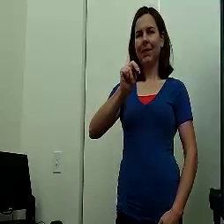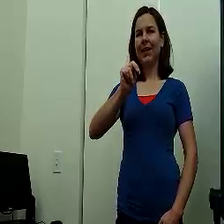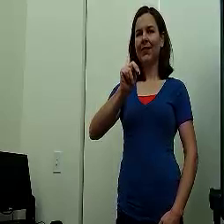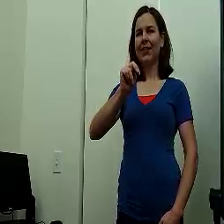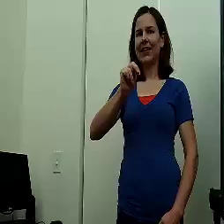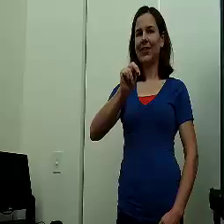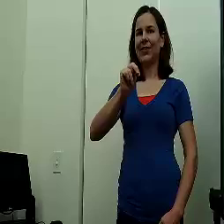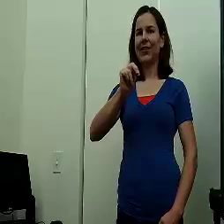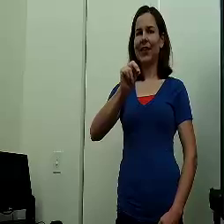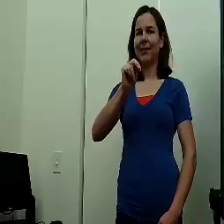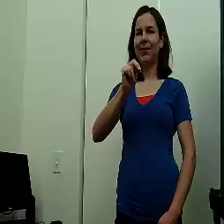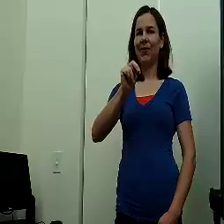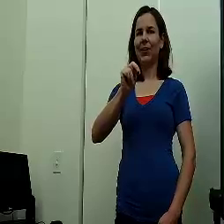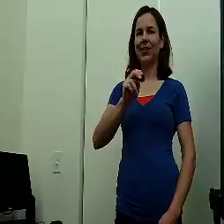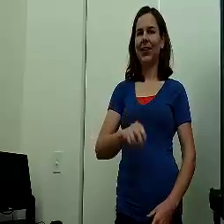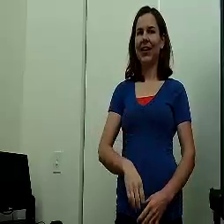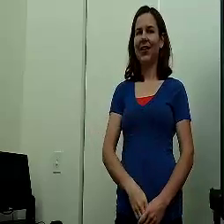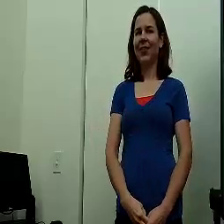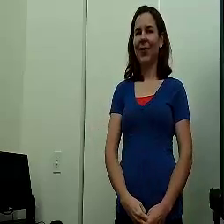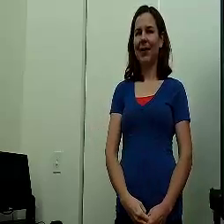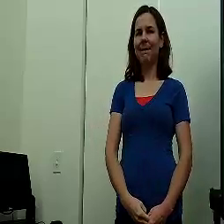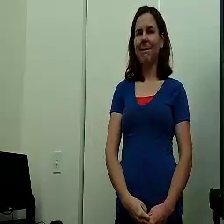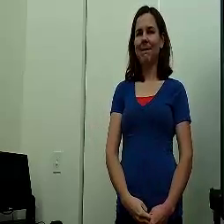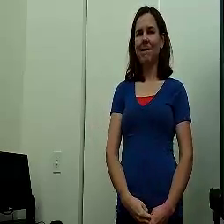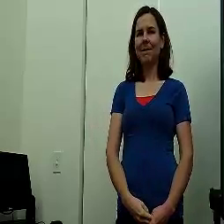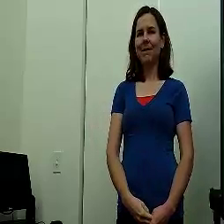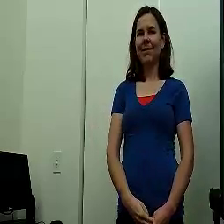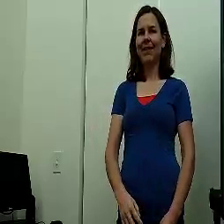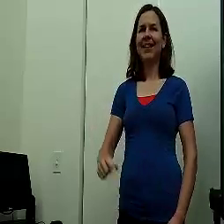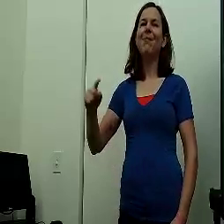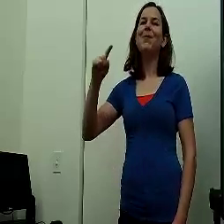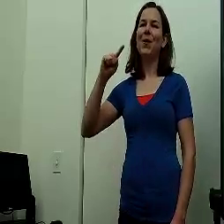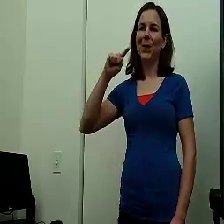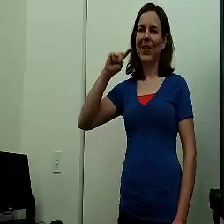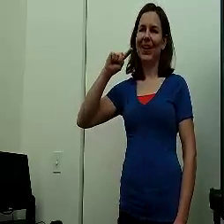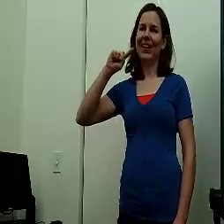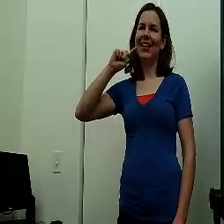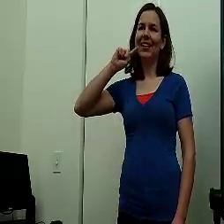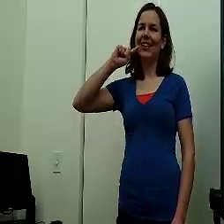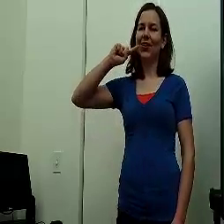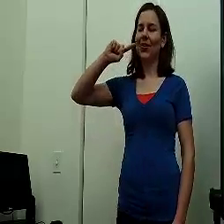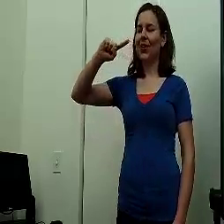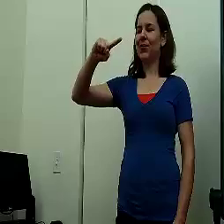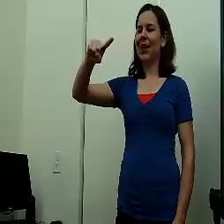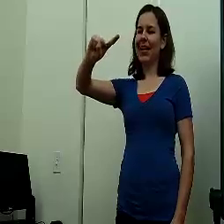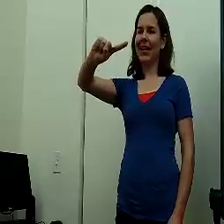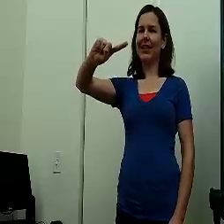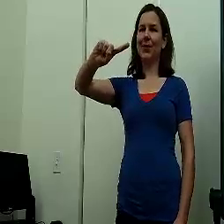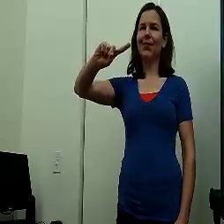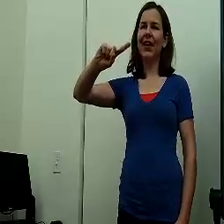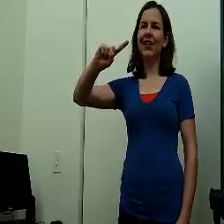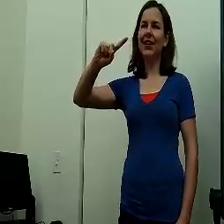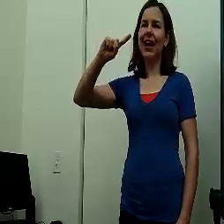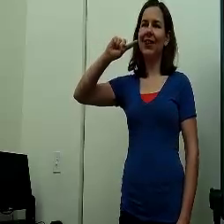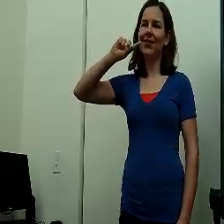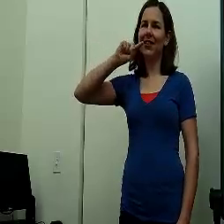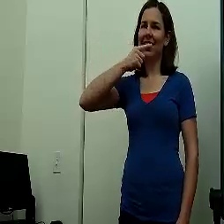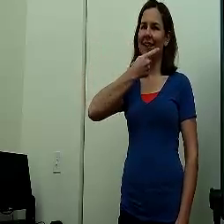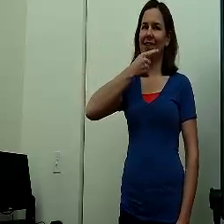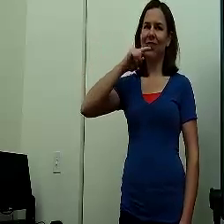I think I've seen you do this sign before, so I think you know it. Yep, corn. So your right hand is one finger out, and then you